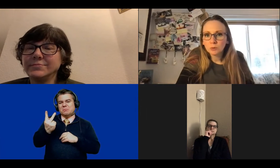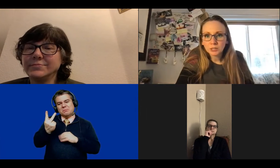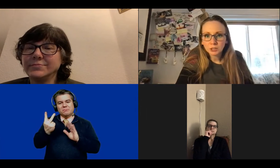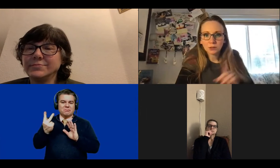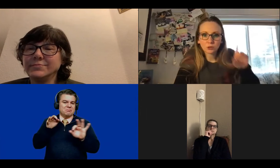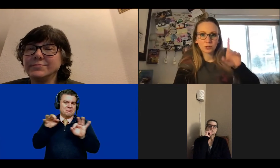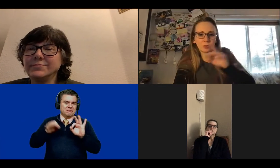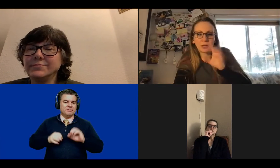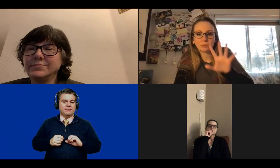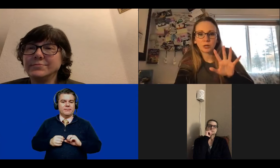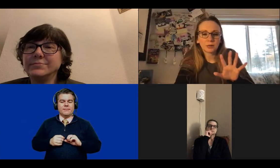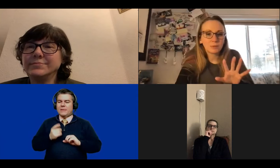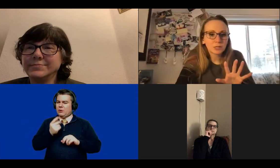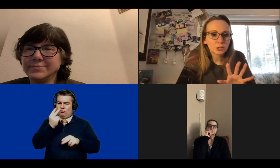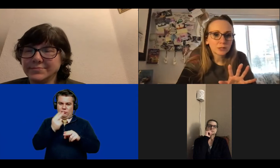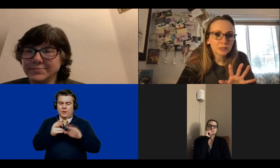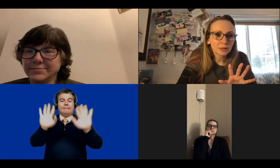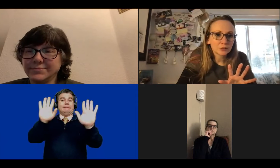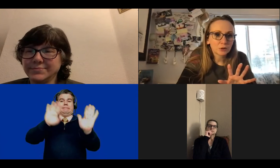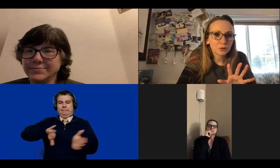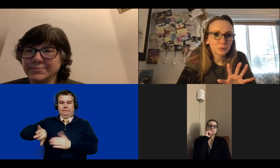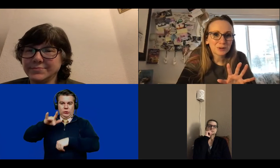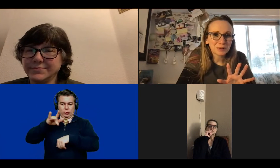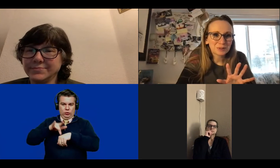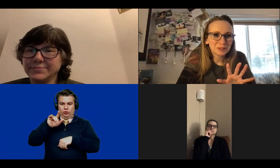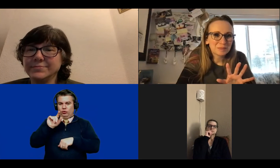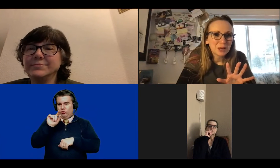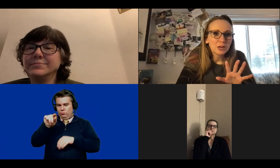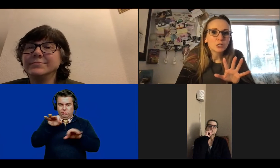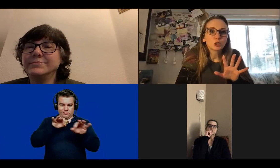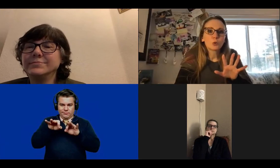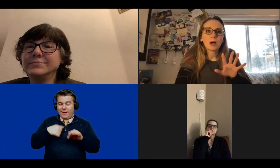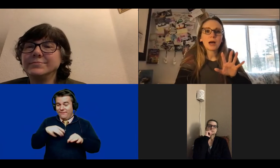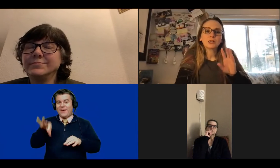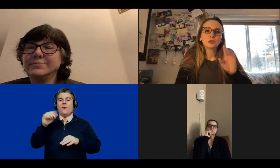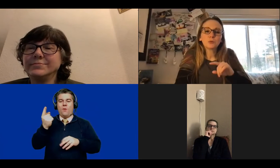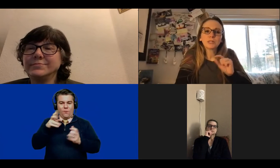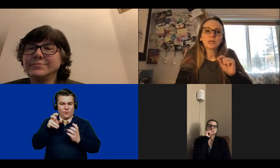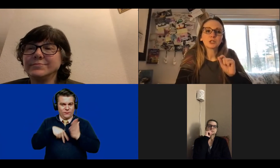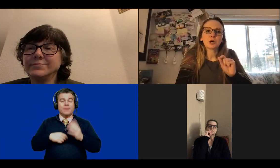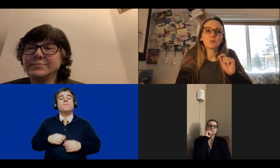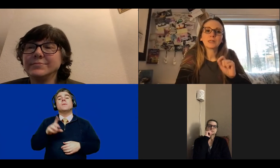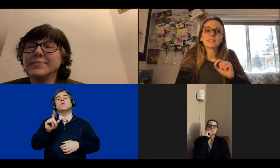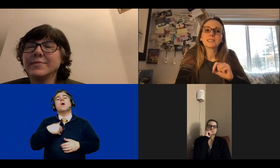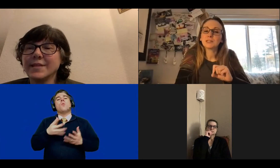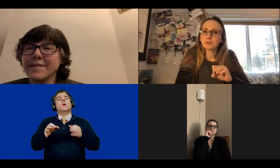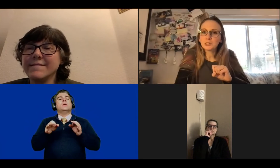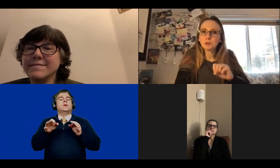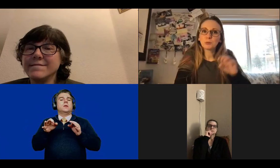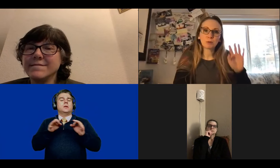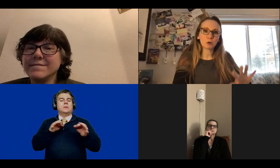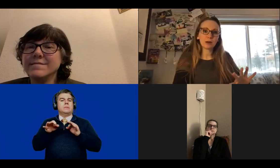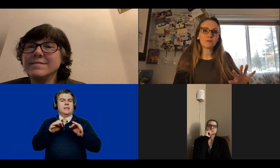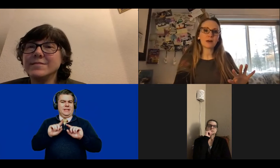I do want to touch on this really quick. I'm sorry. Let me touch on this. I saw the one I wanted to read. So I do want to touch on what is the